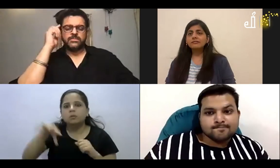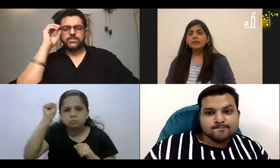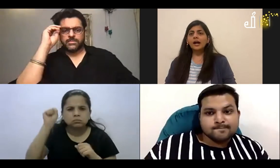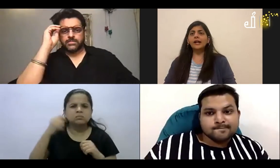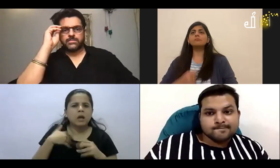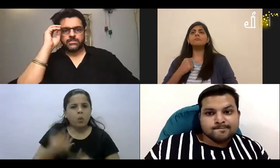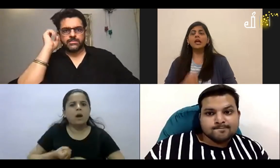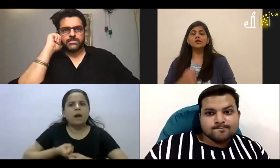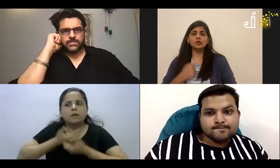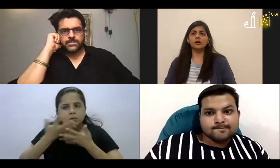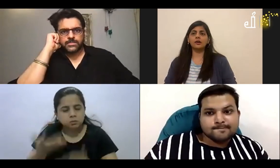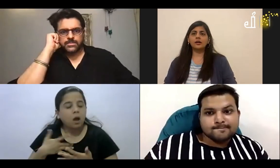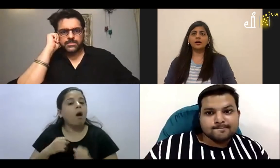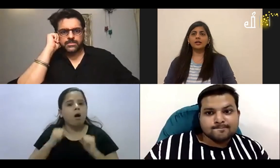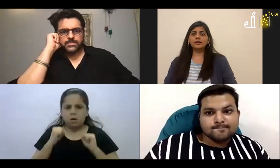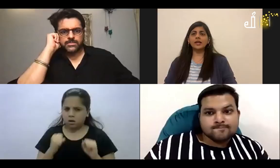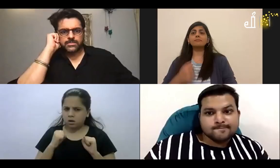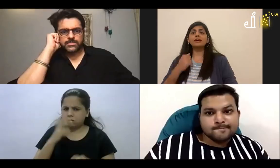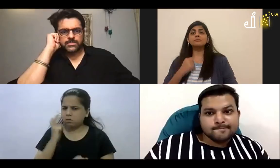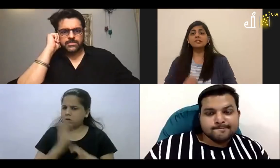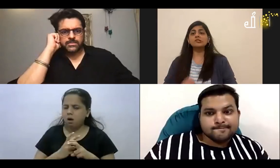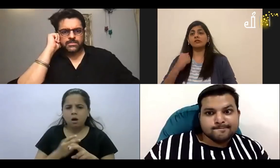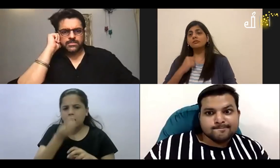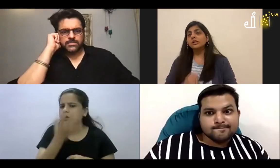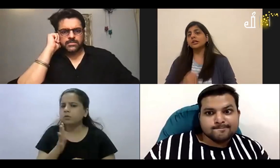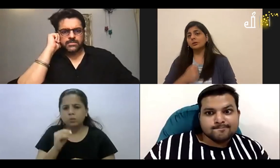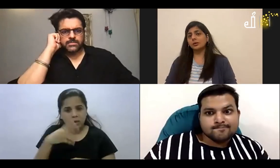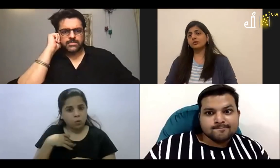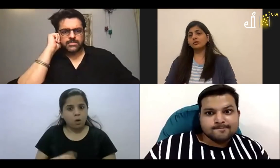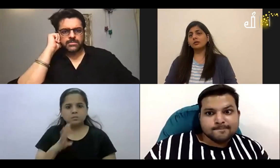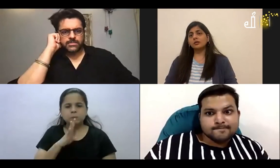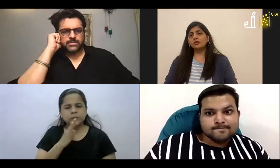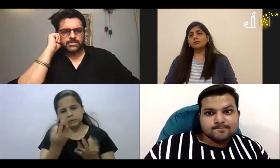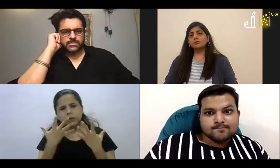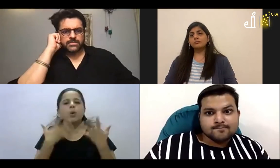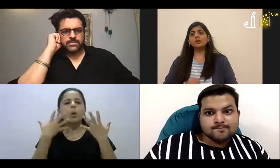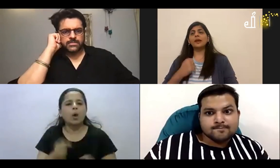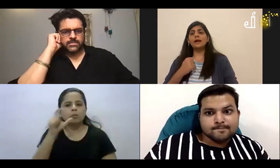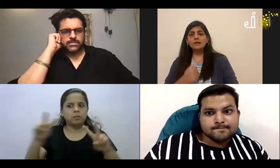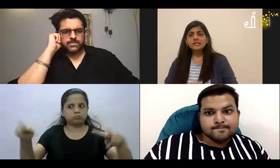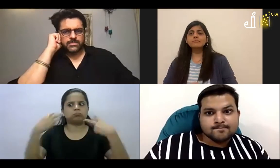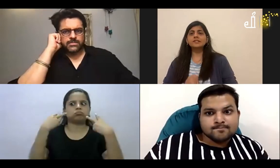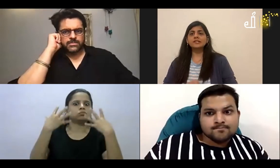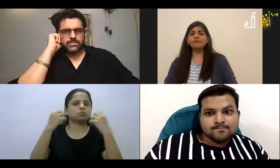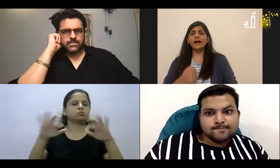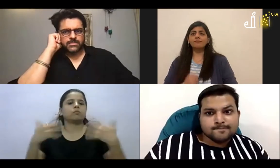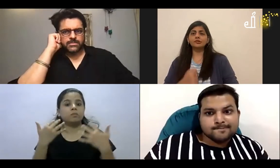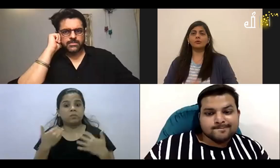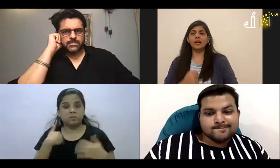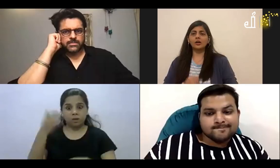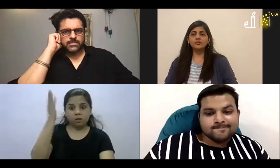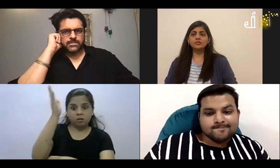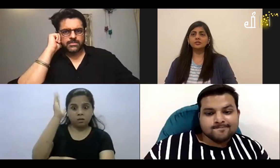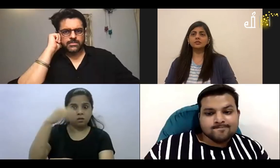myself, and to make sure that my speech is really good. Because when I present myself, I have to